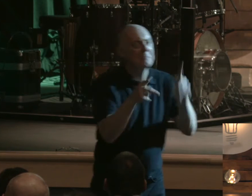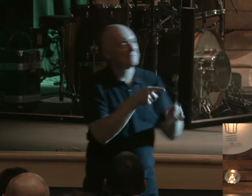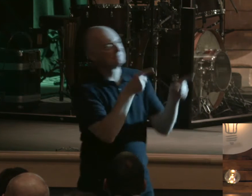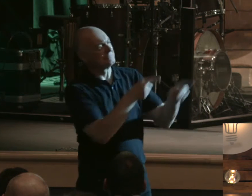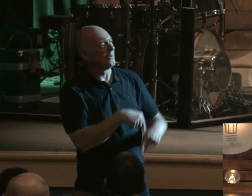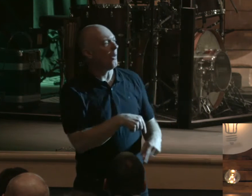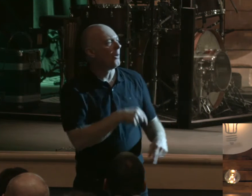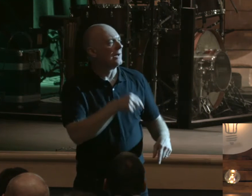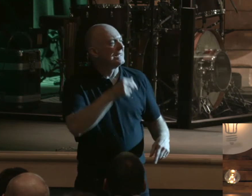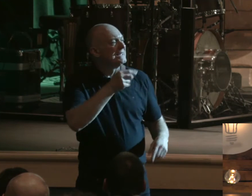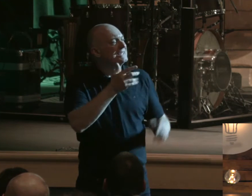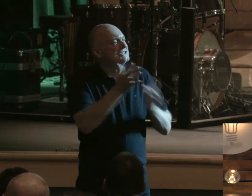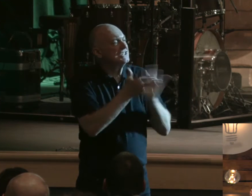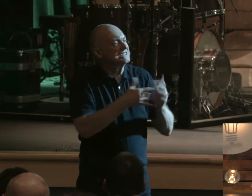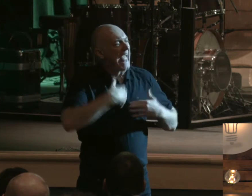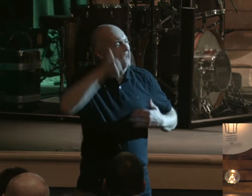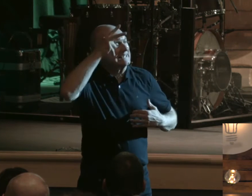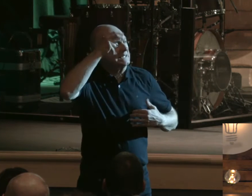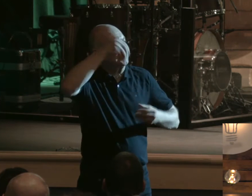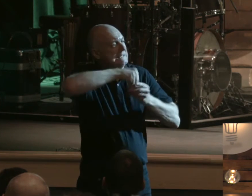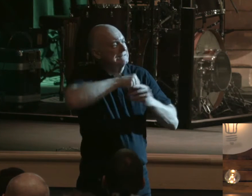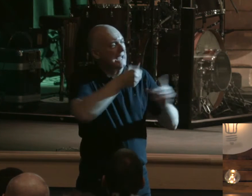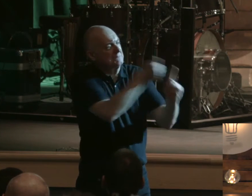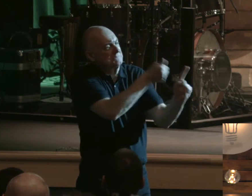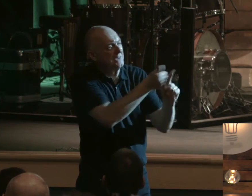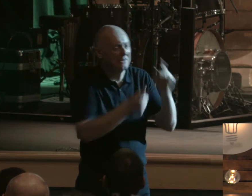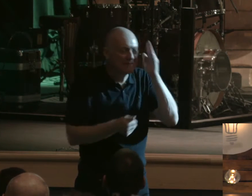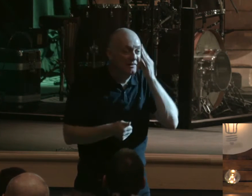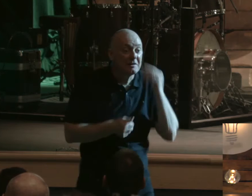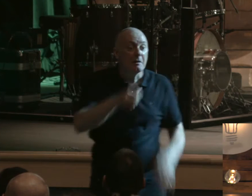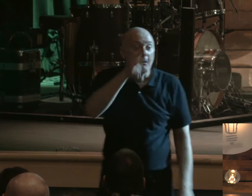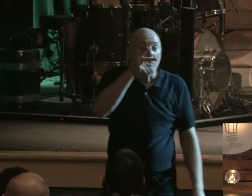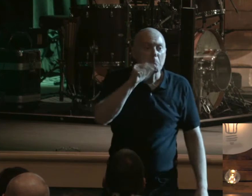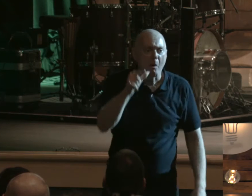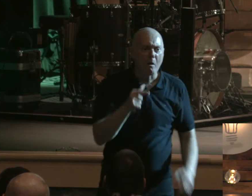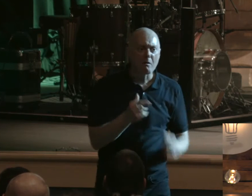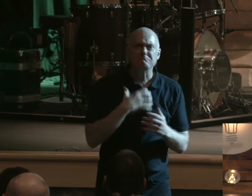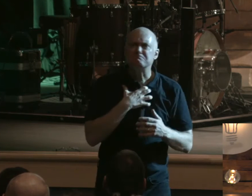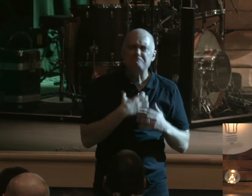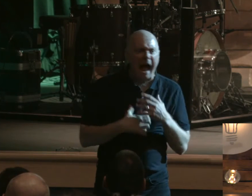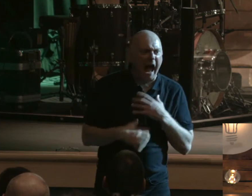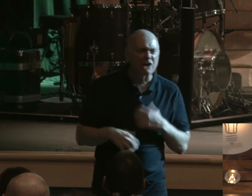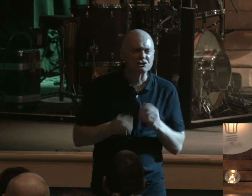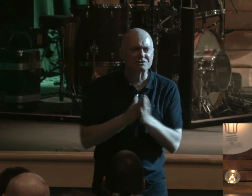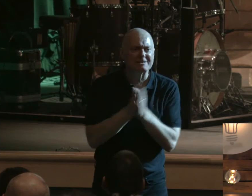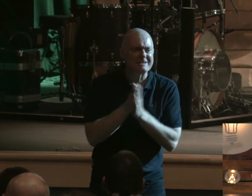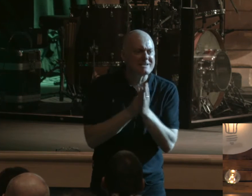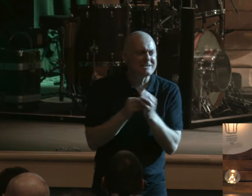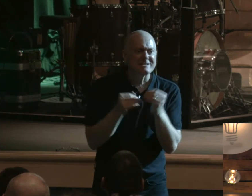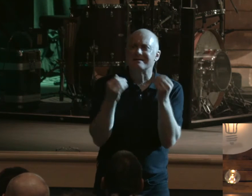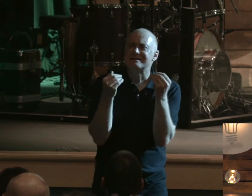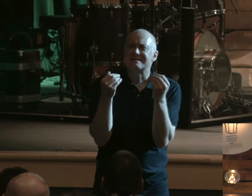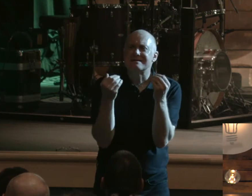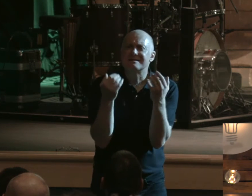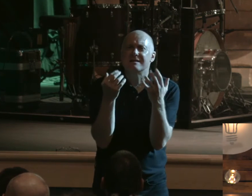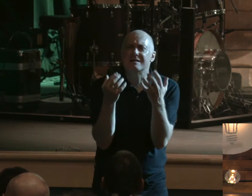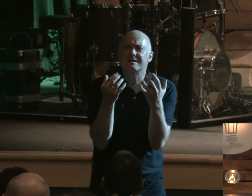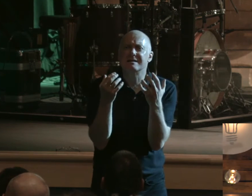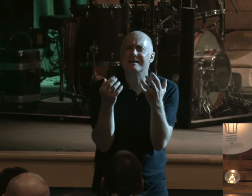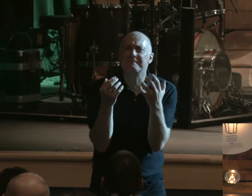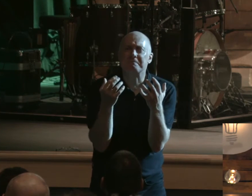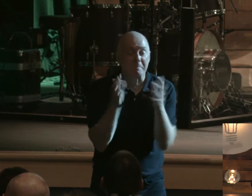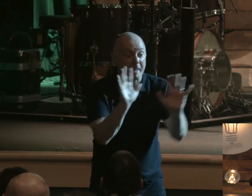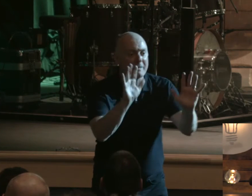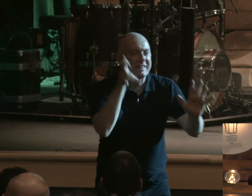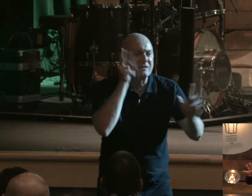He had demons. But see, Paul is so passionate and zealous for the Lord. He was determined and he had such resolve.